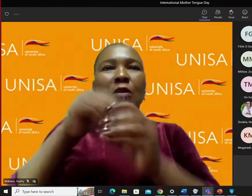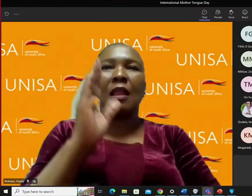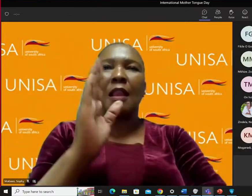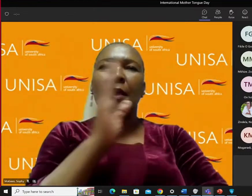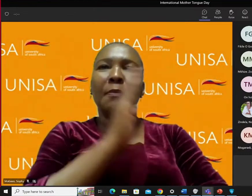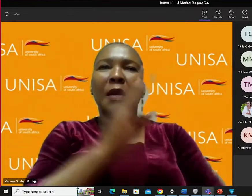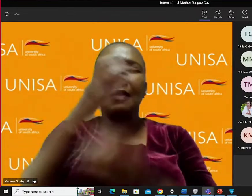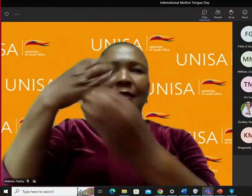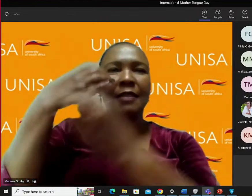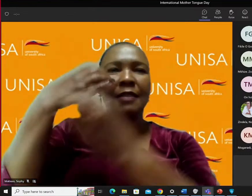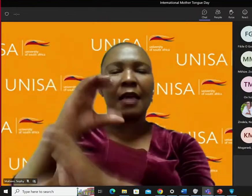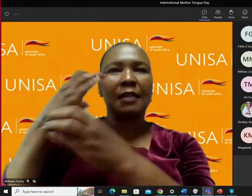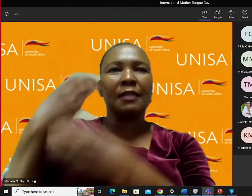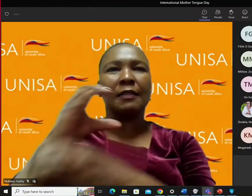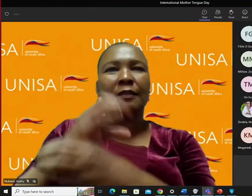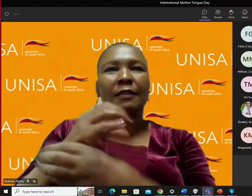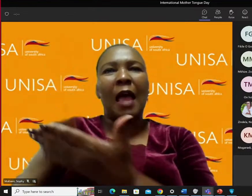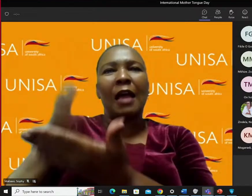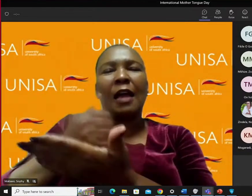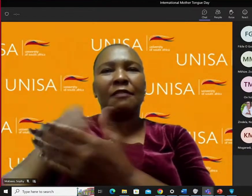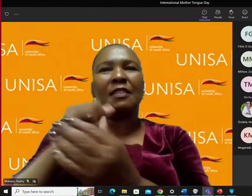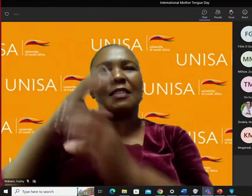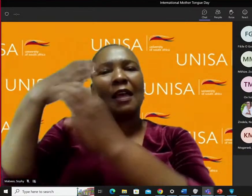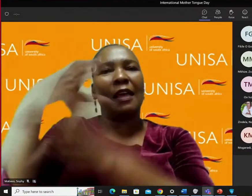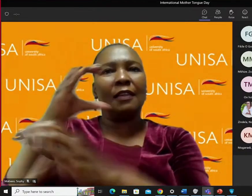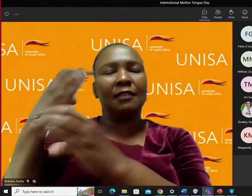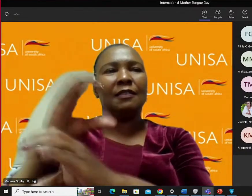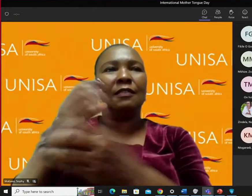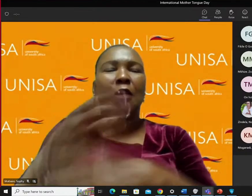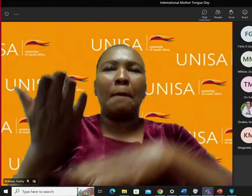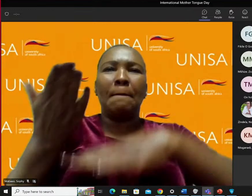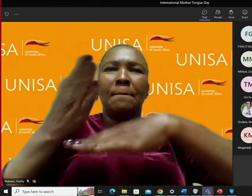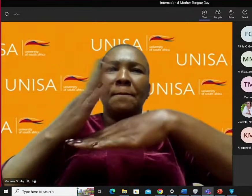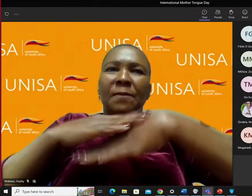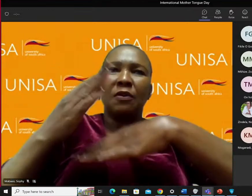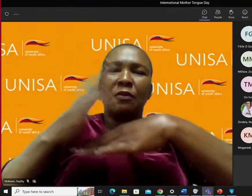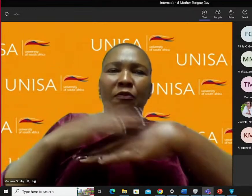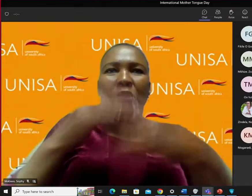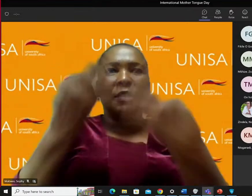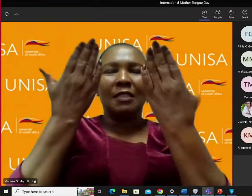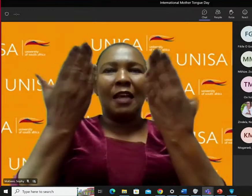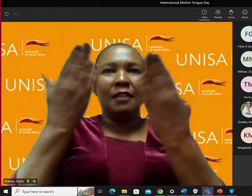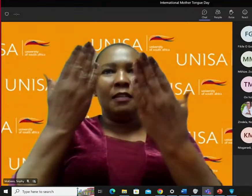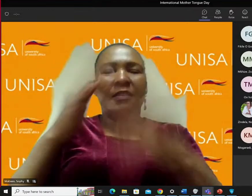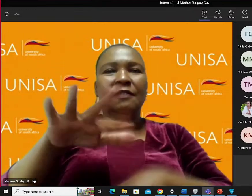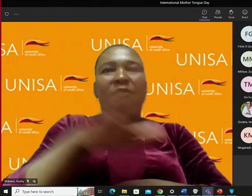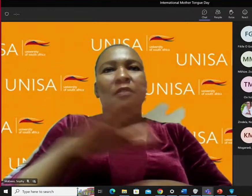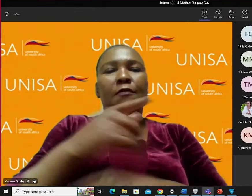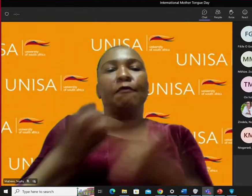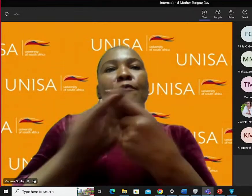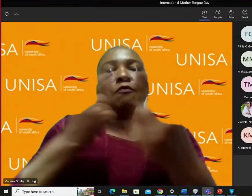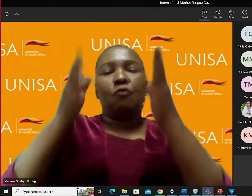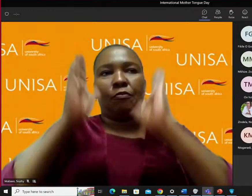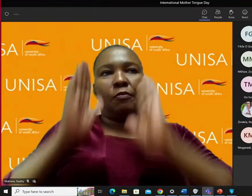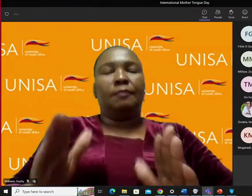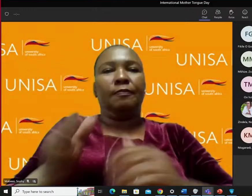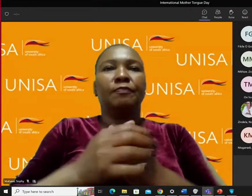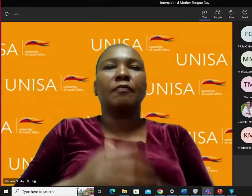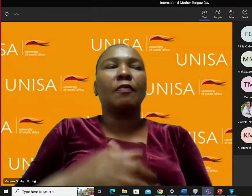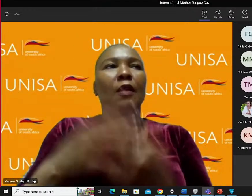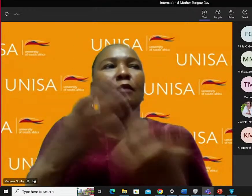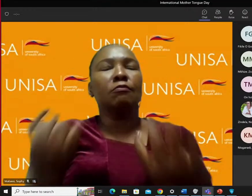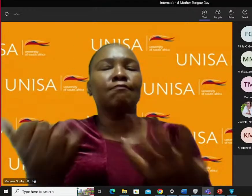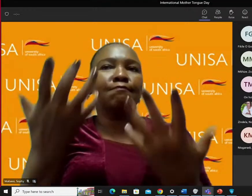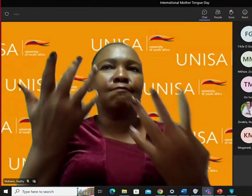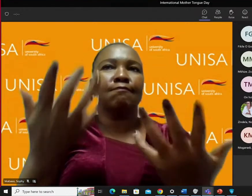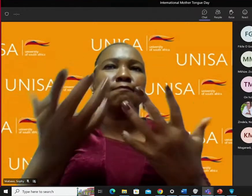sciences, archival sciences, and more study fields from the humanities. We have then also